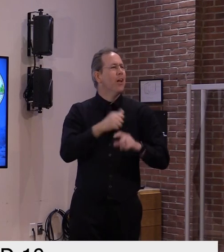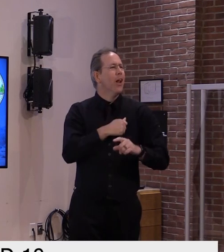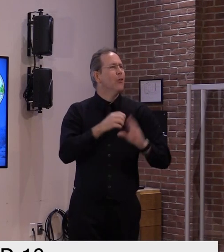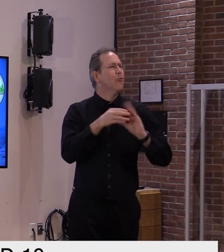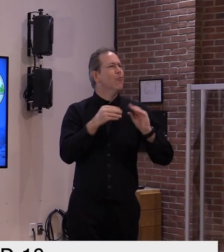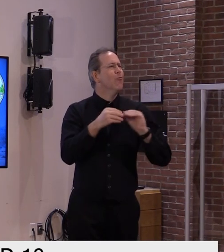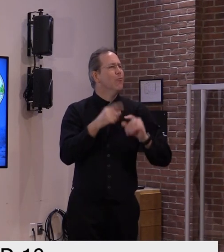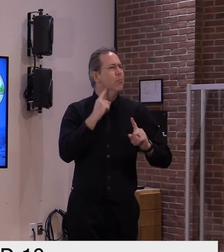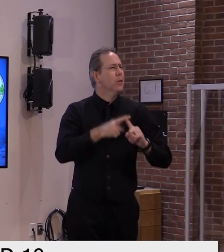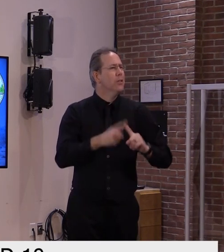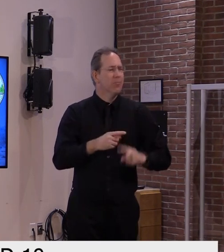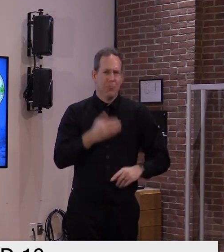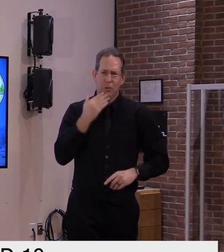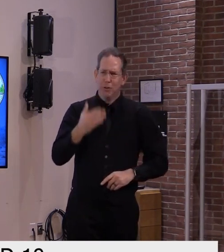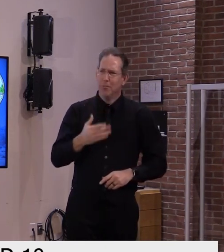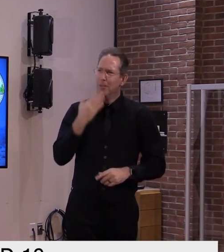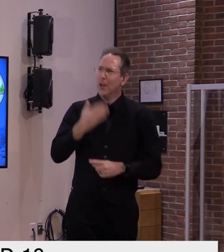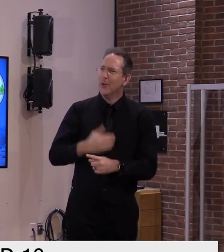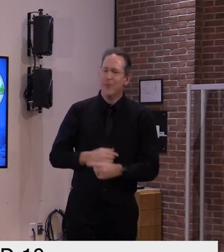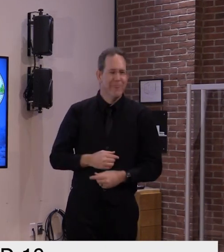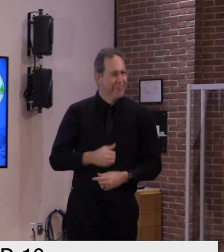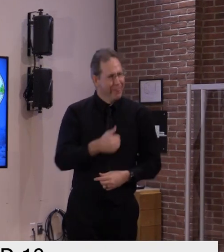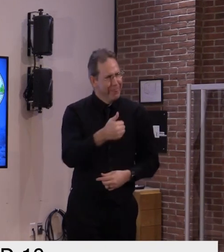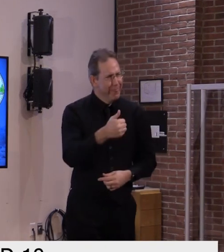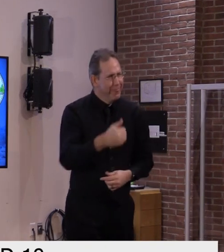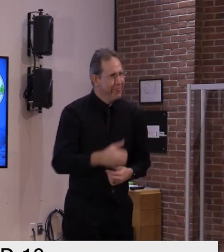tone. Thank you very much.